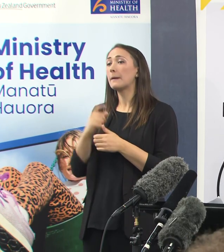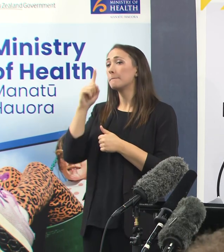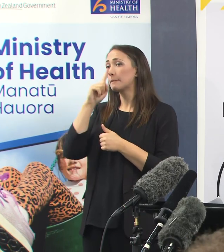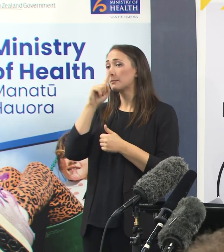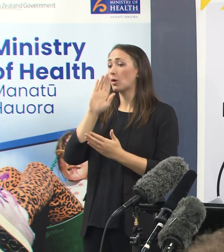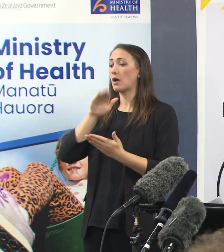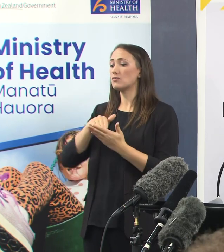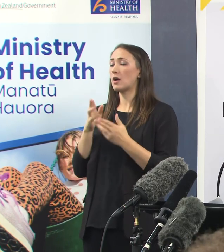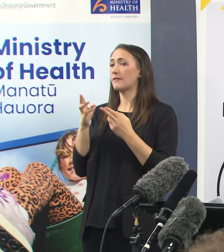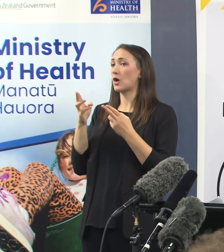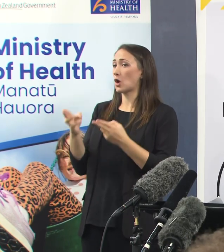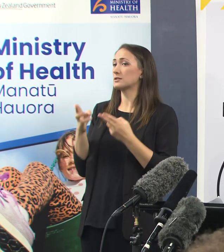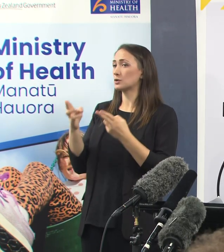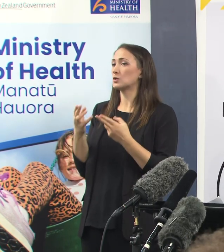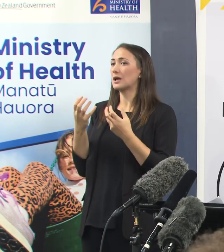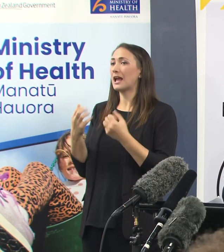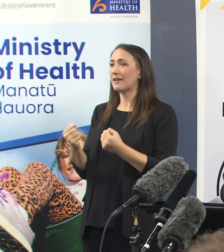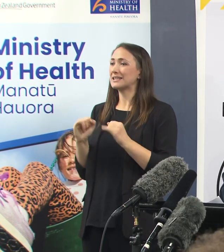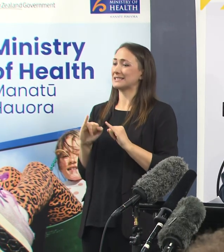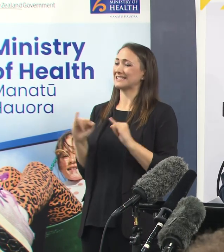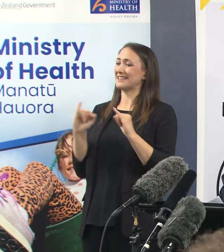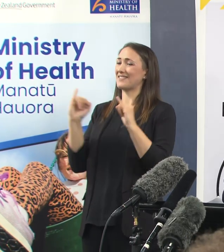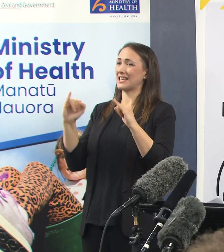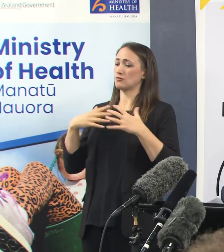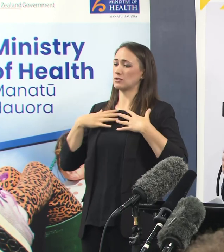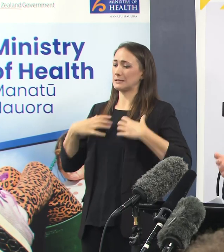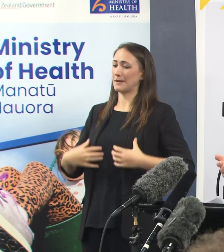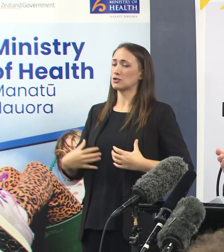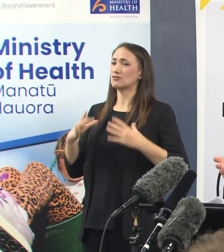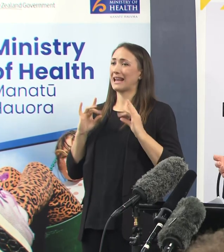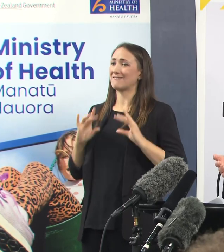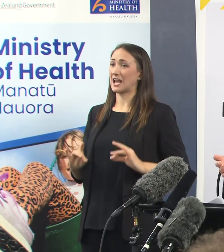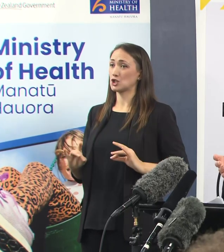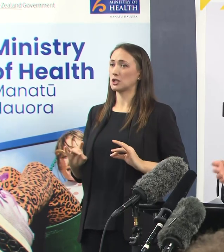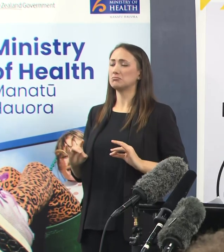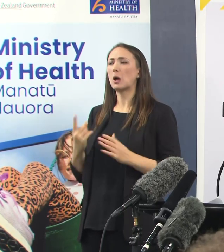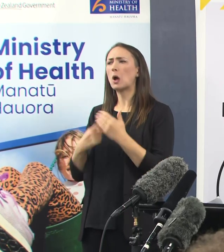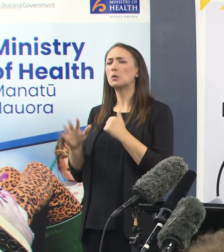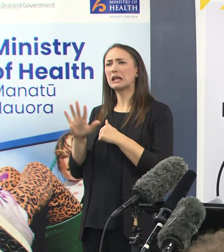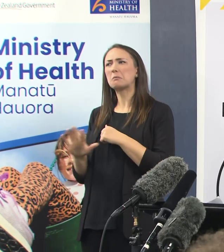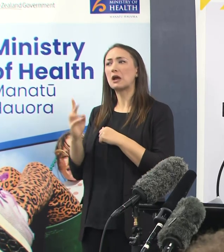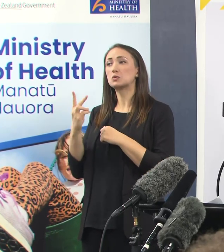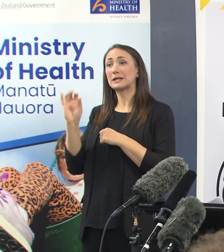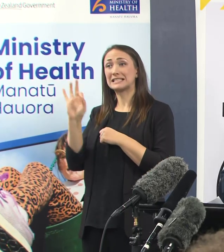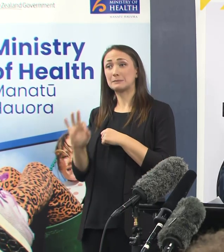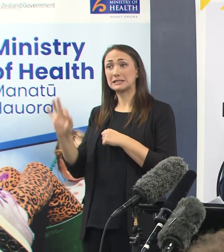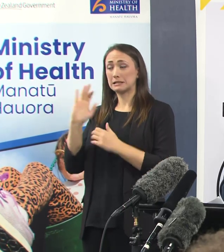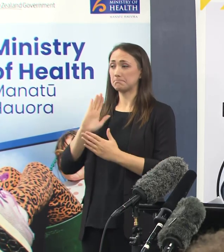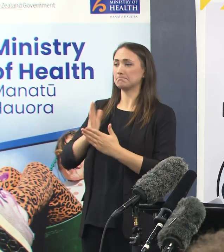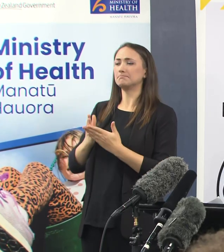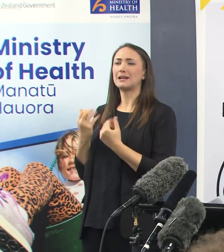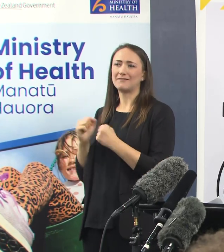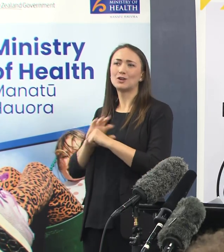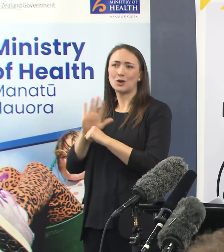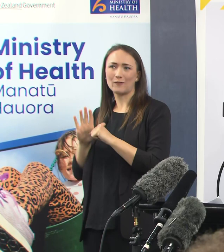severe acute respiratory infection, only about 20% of those people have